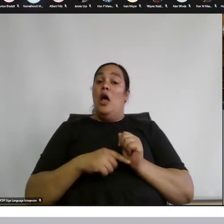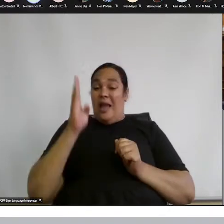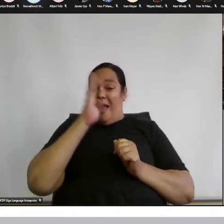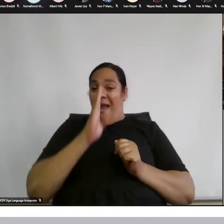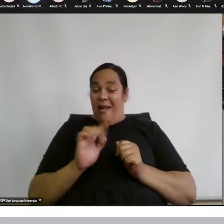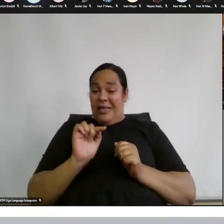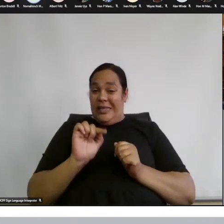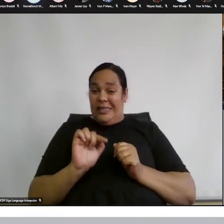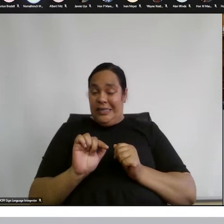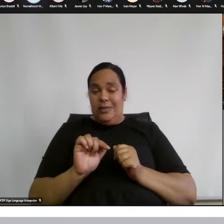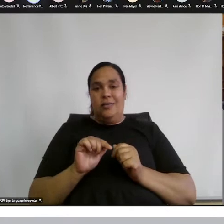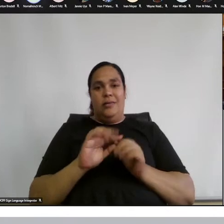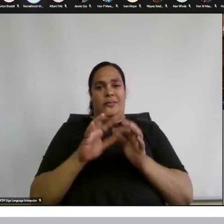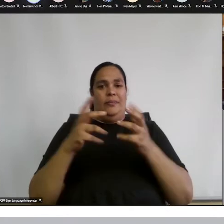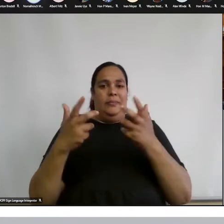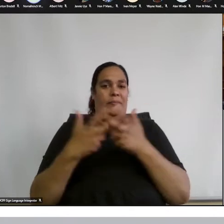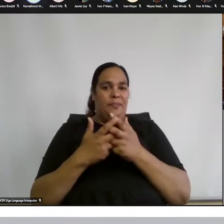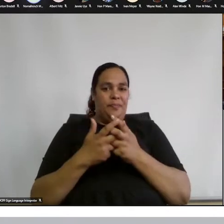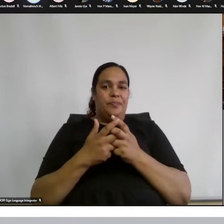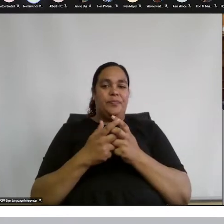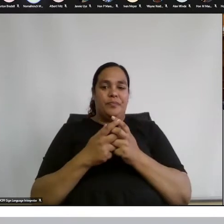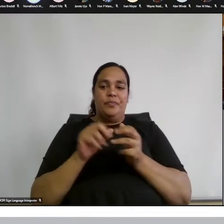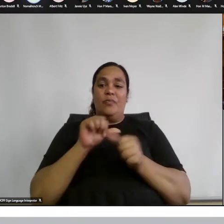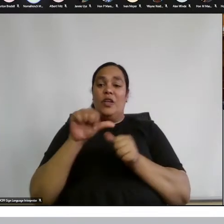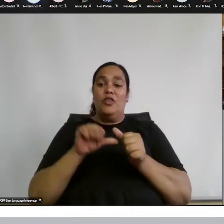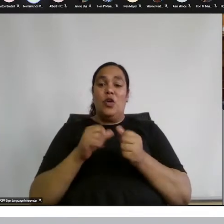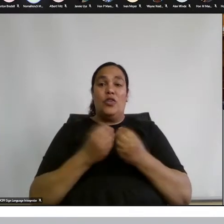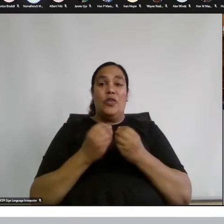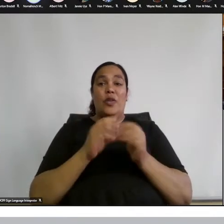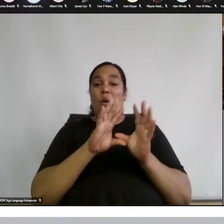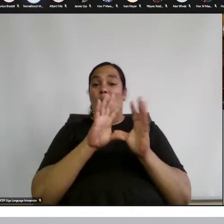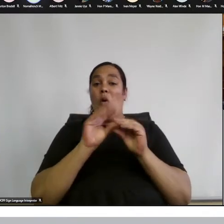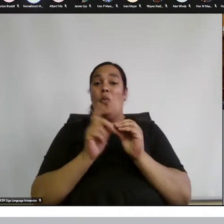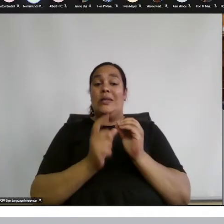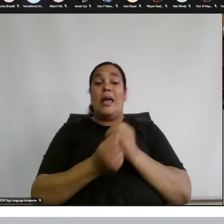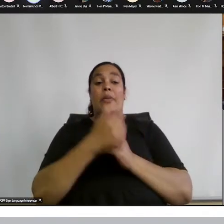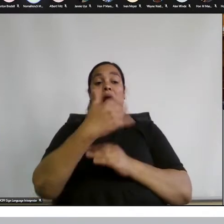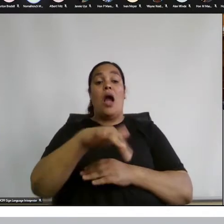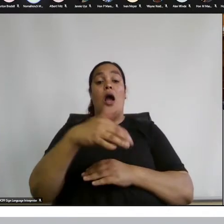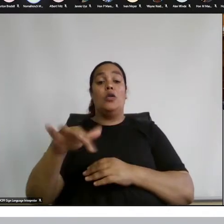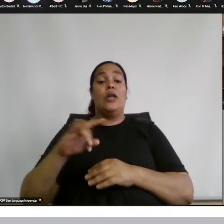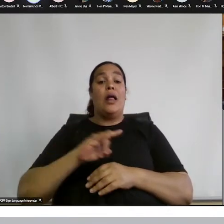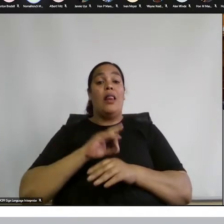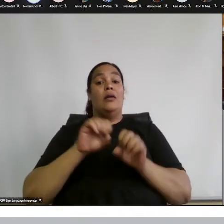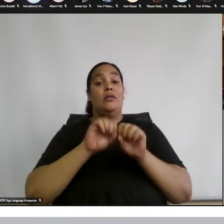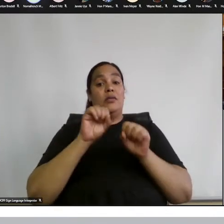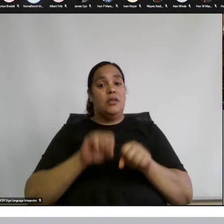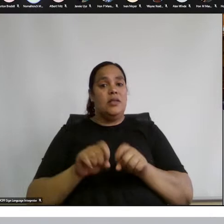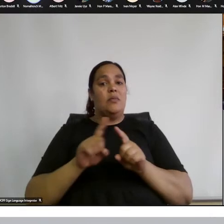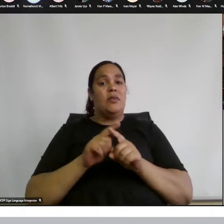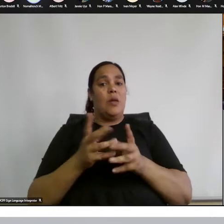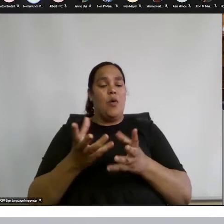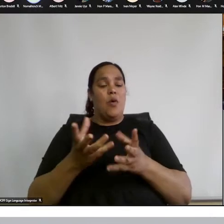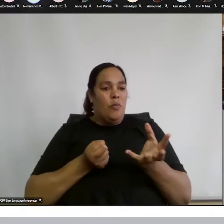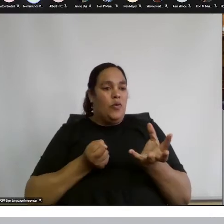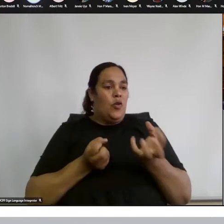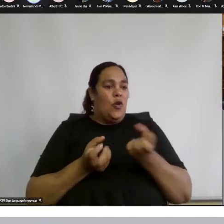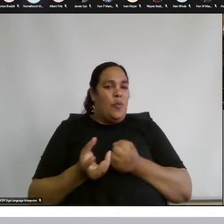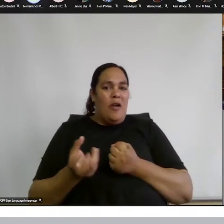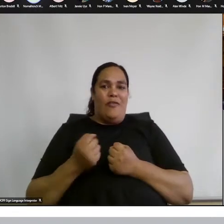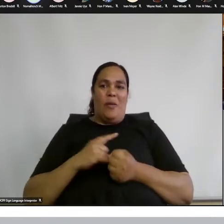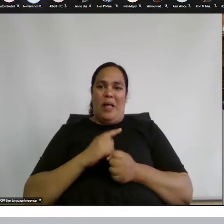talking about all the social ills that are happening outside the health system end up being absorbed by the health